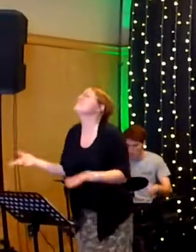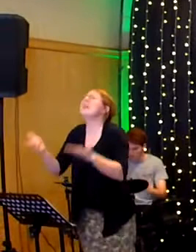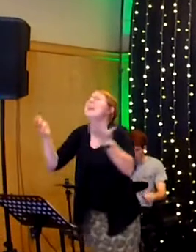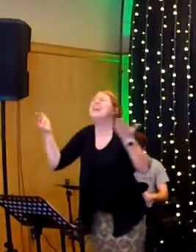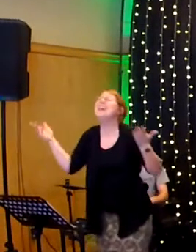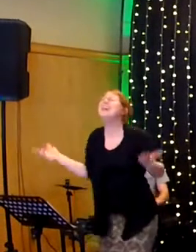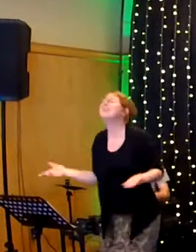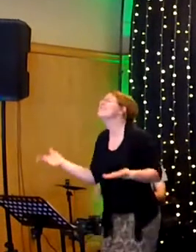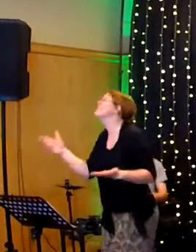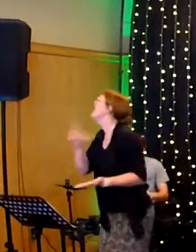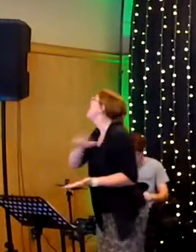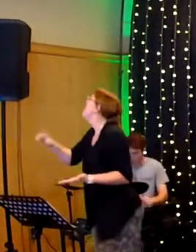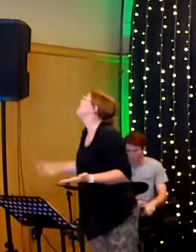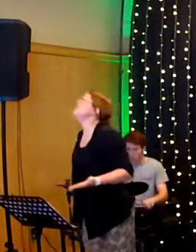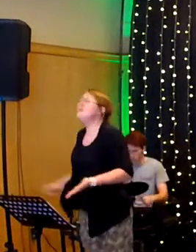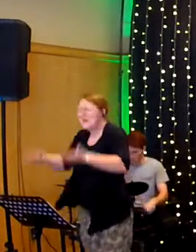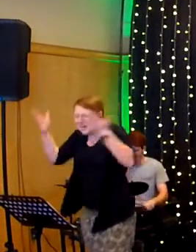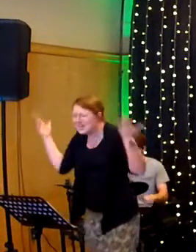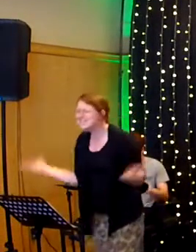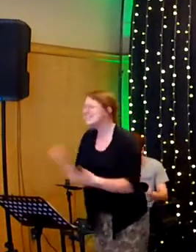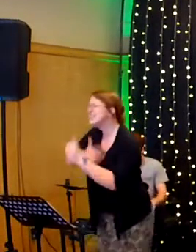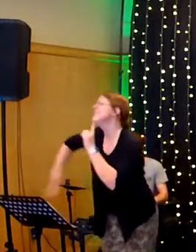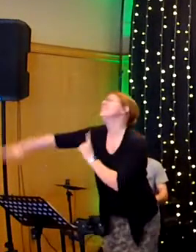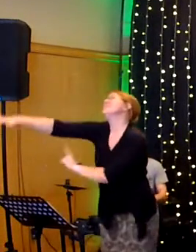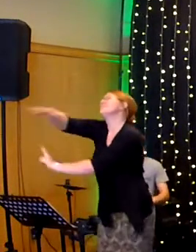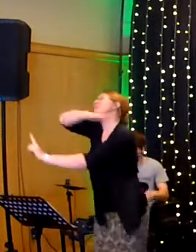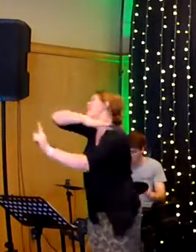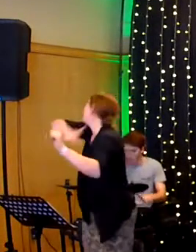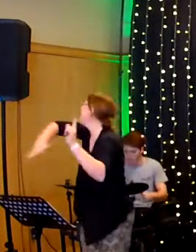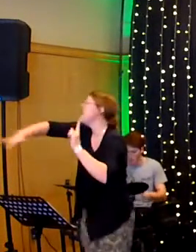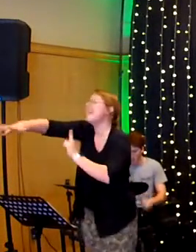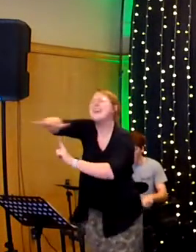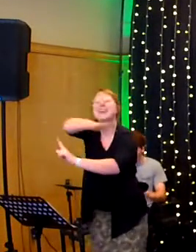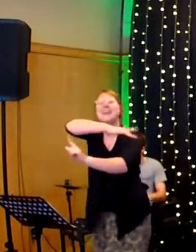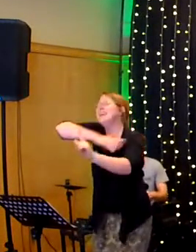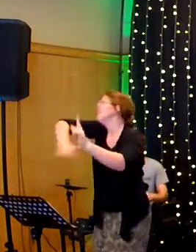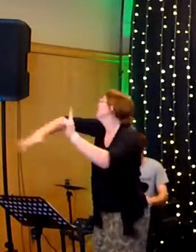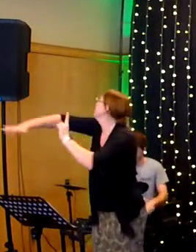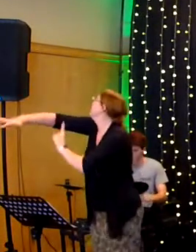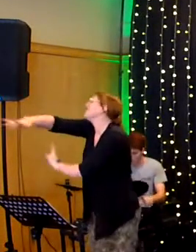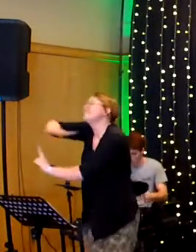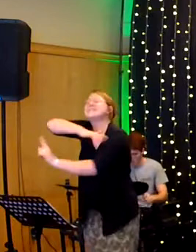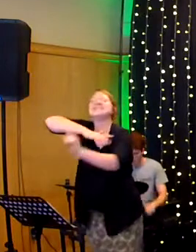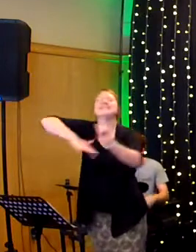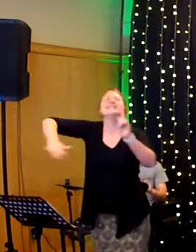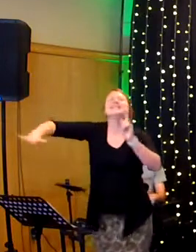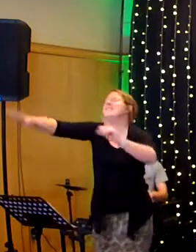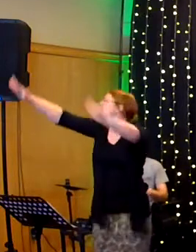this place. The Lord is in this place.